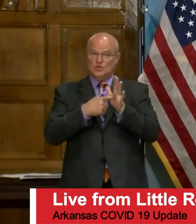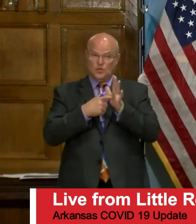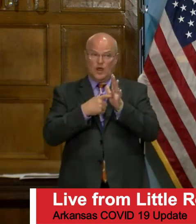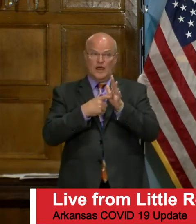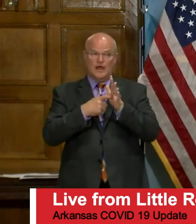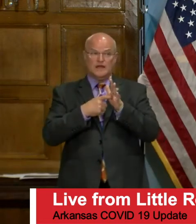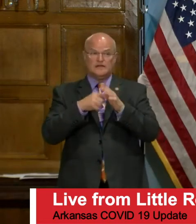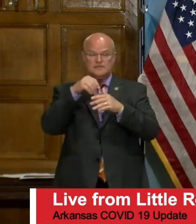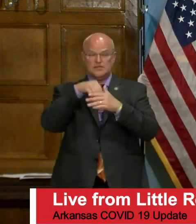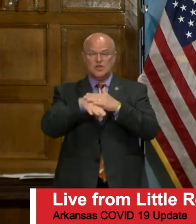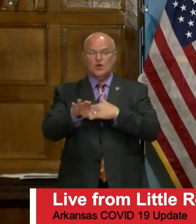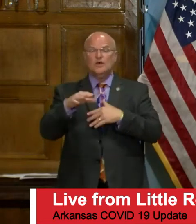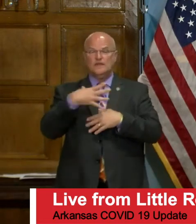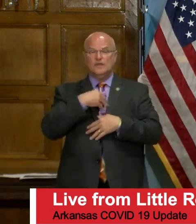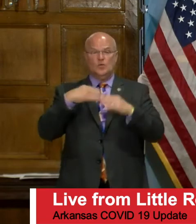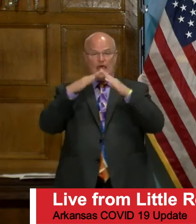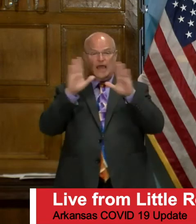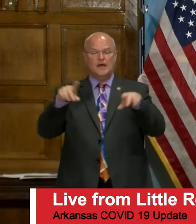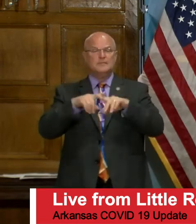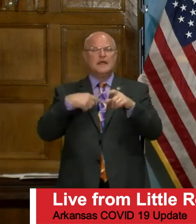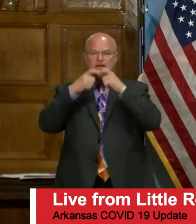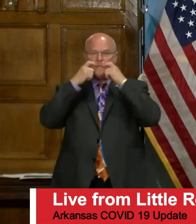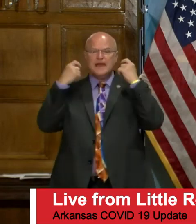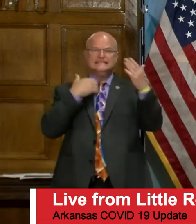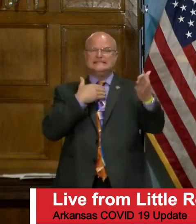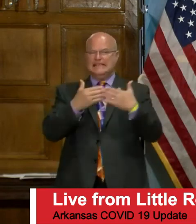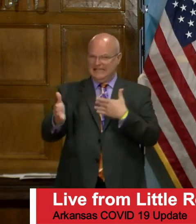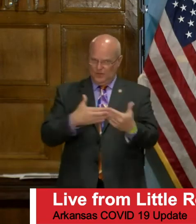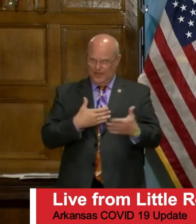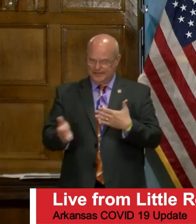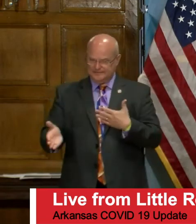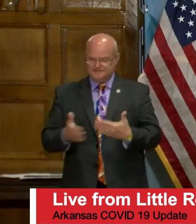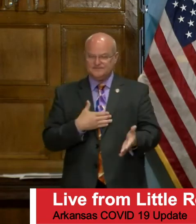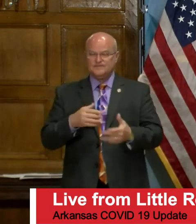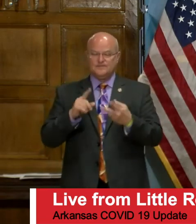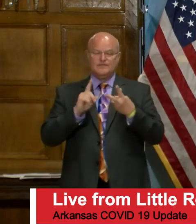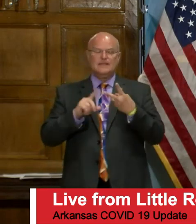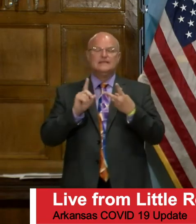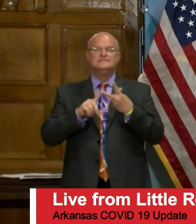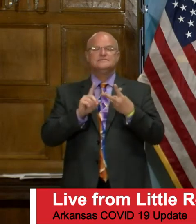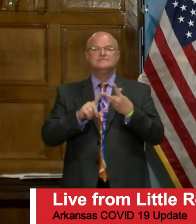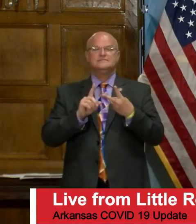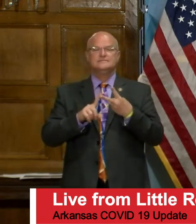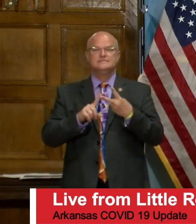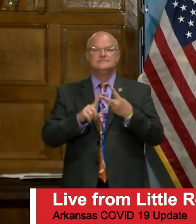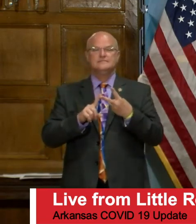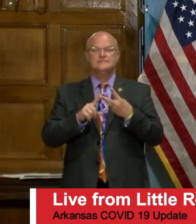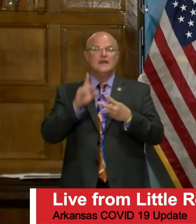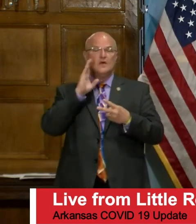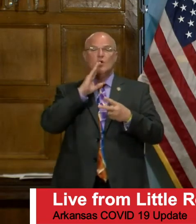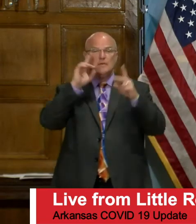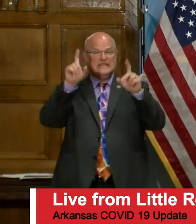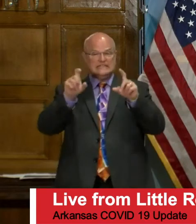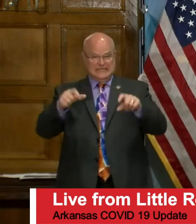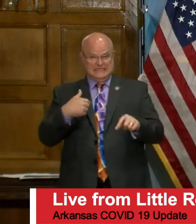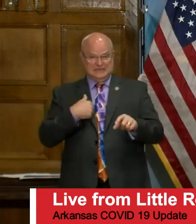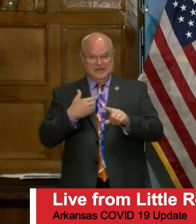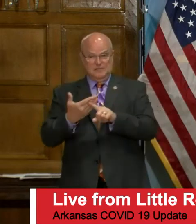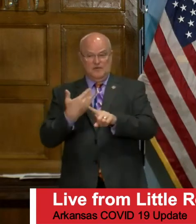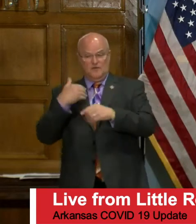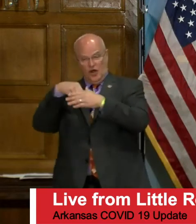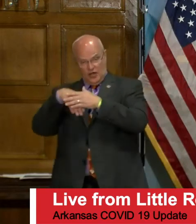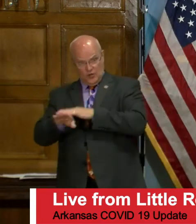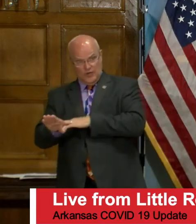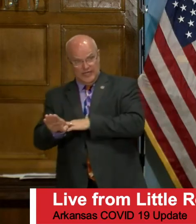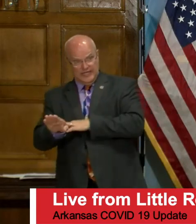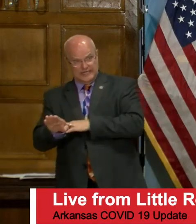required in the West Wing, but I would be wearing a mask anyway. Secondly, they will be testing me before I